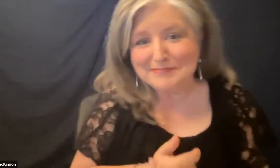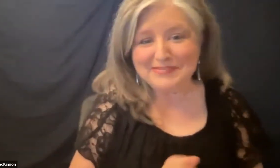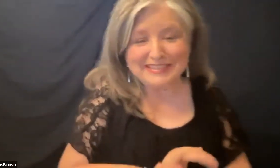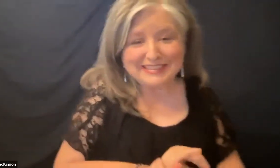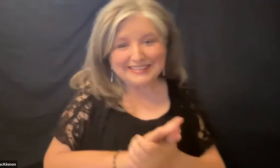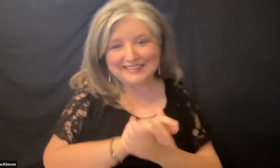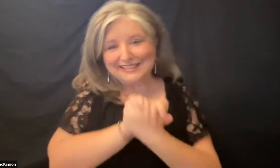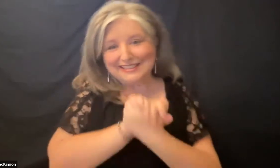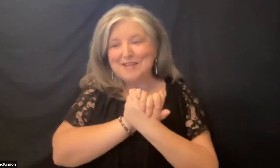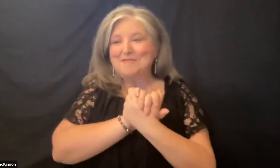powerful.